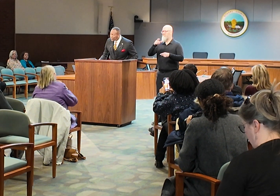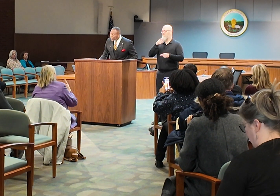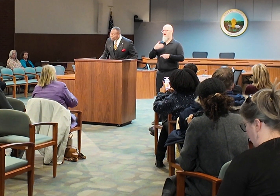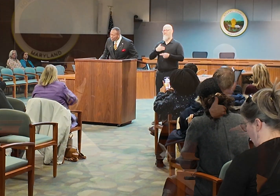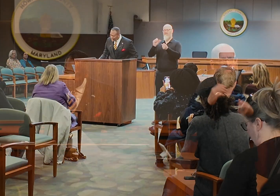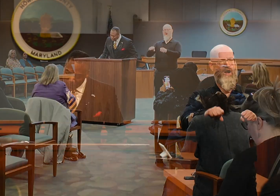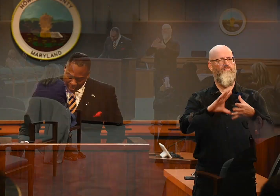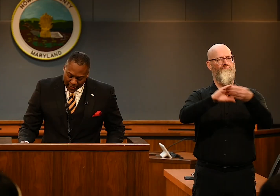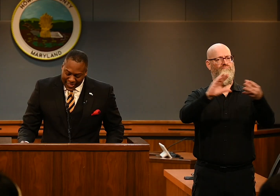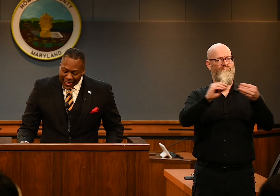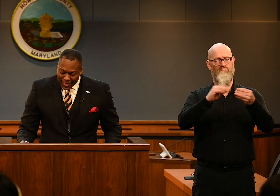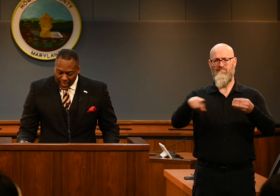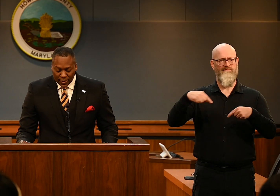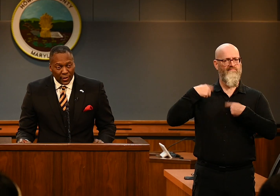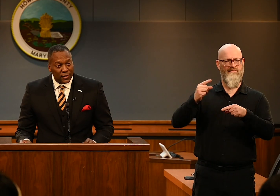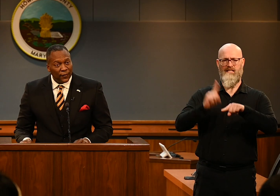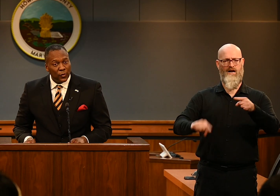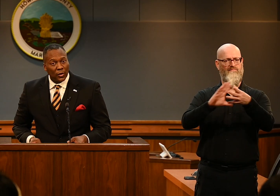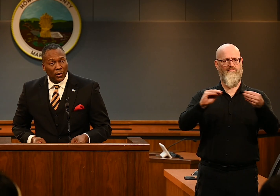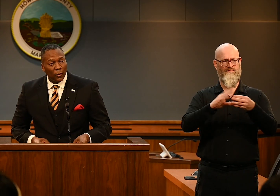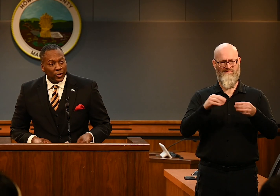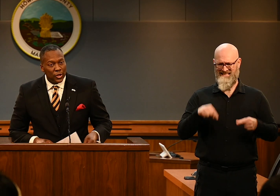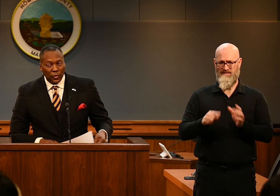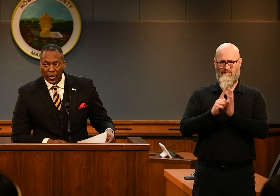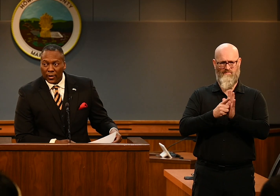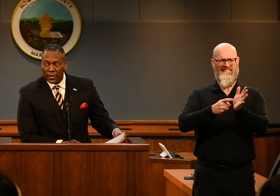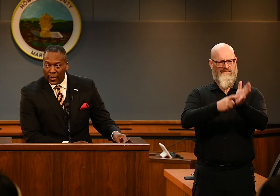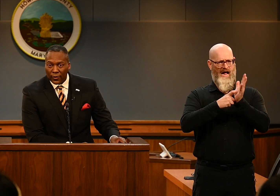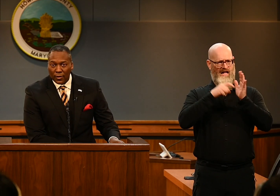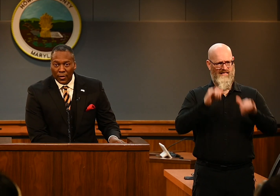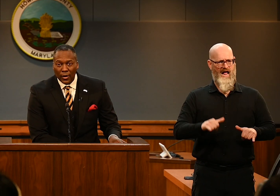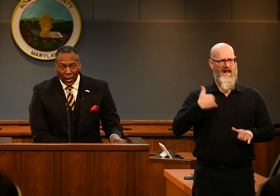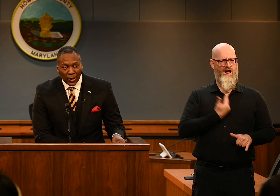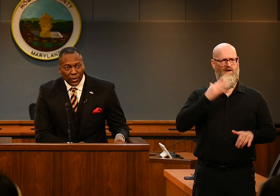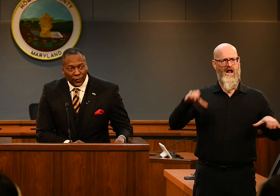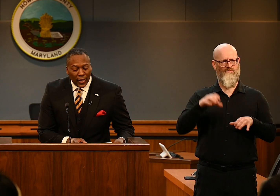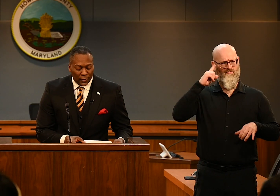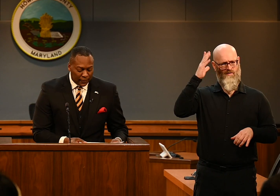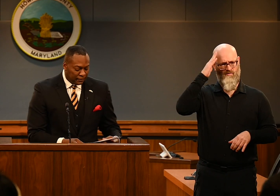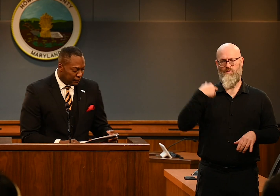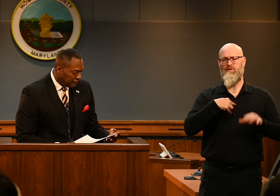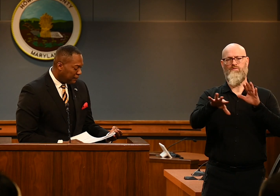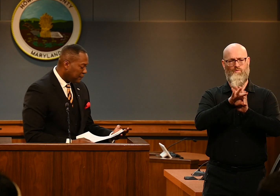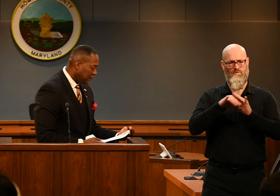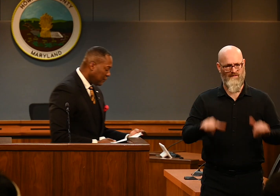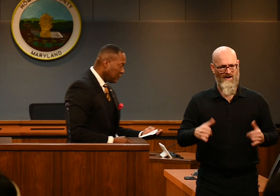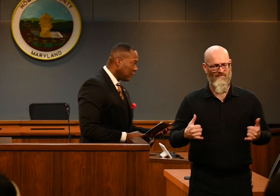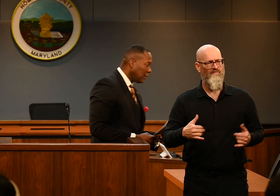That is what this moment demands. That is the future we are choosing together. God bless you and thank you.